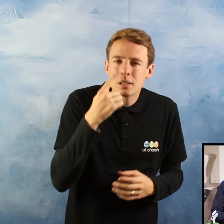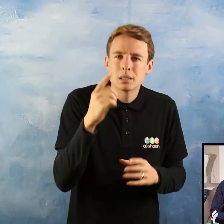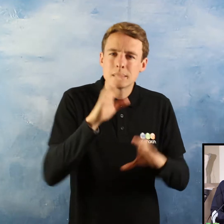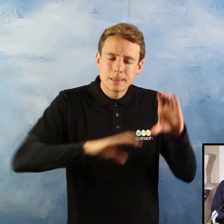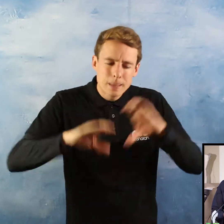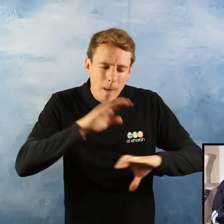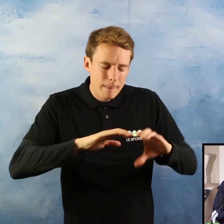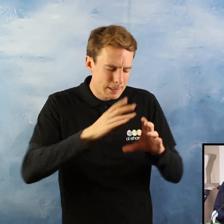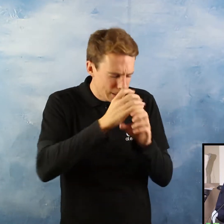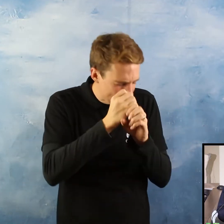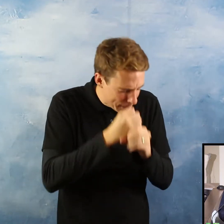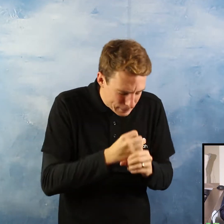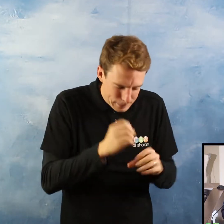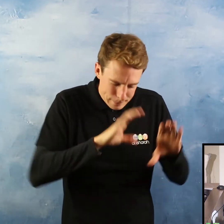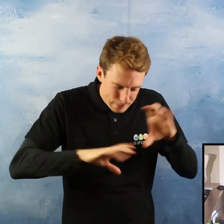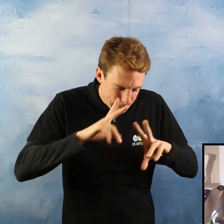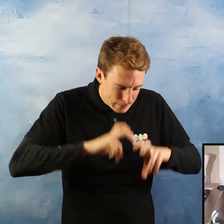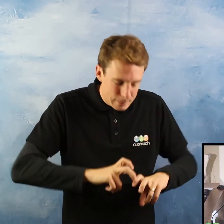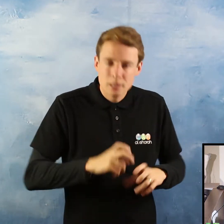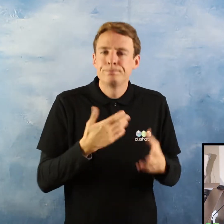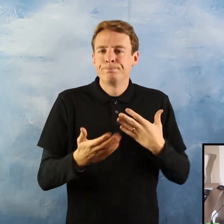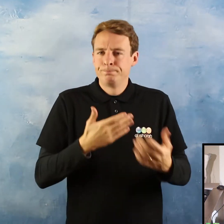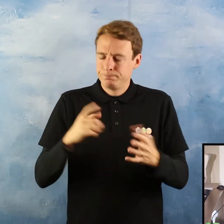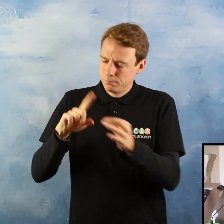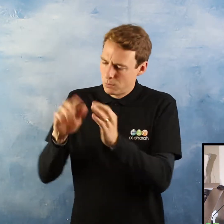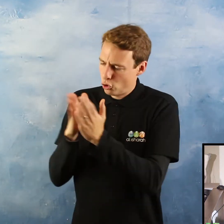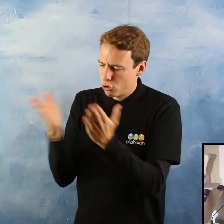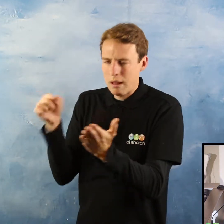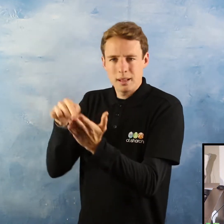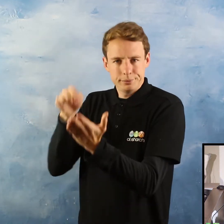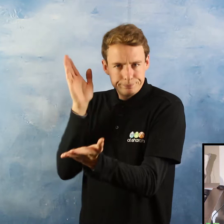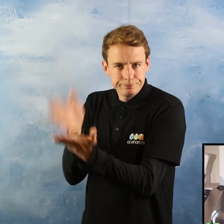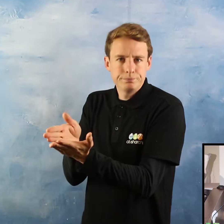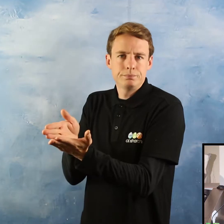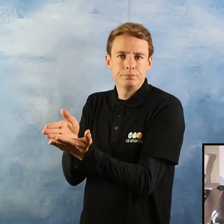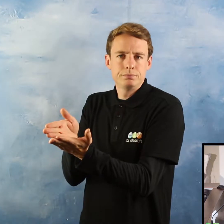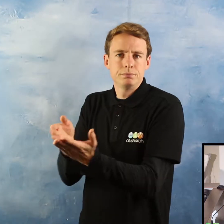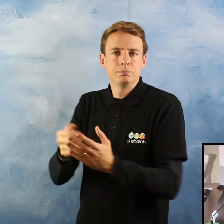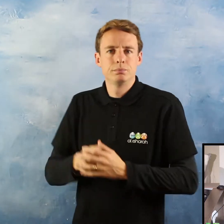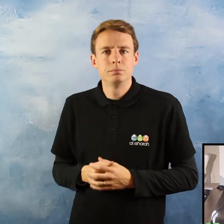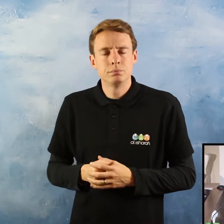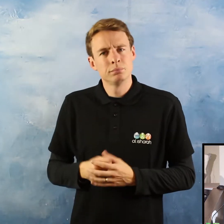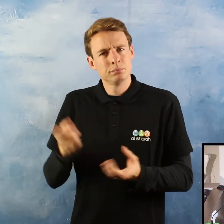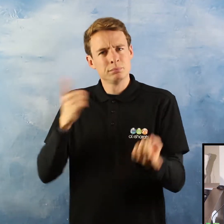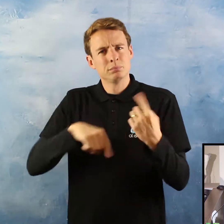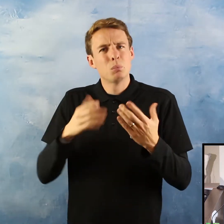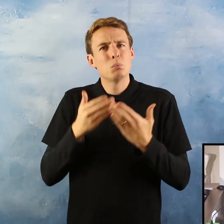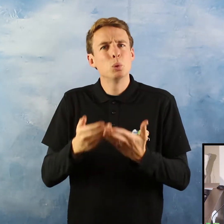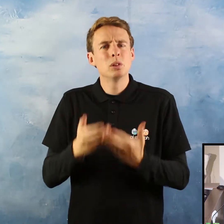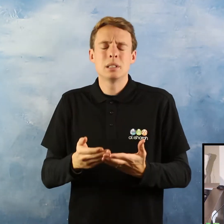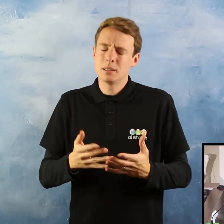evidence. However, we believe, Muslims, we must have this